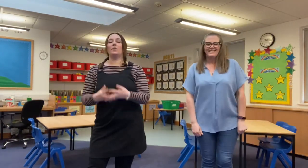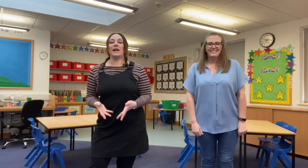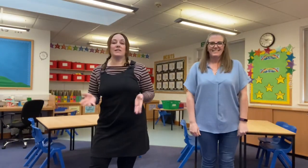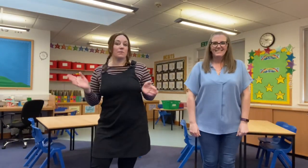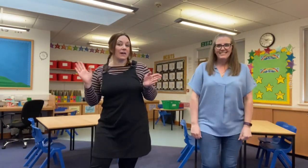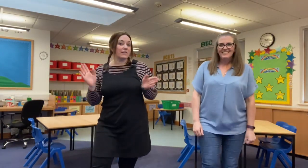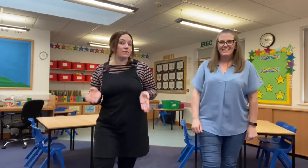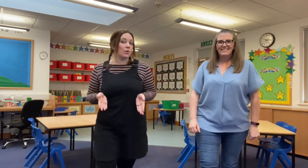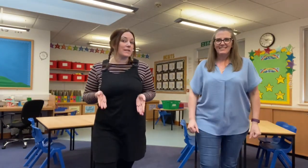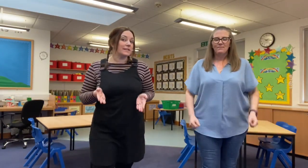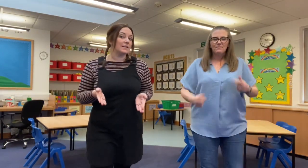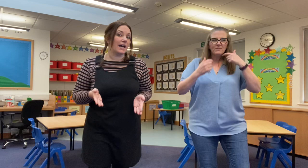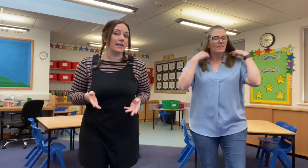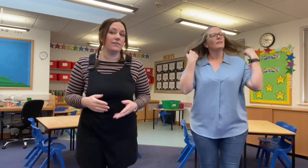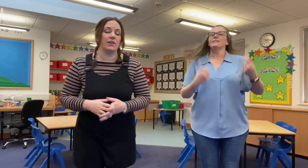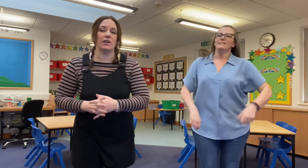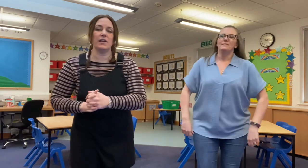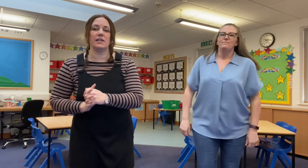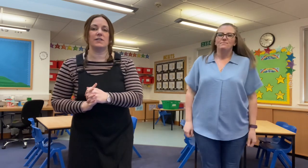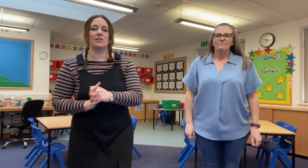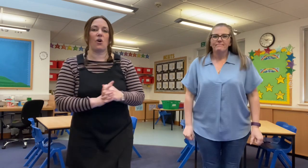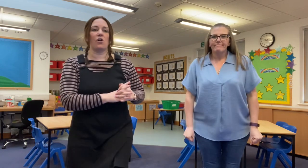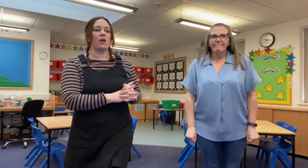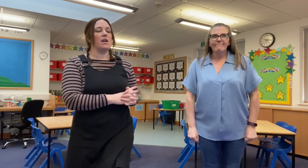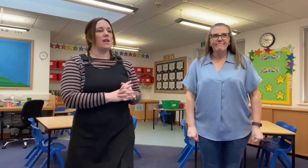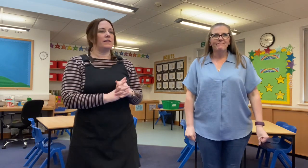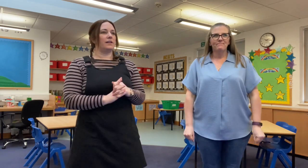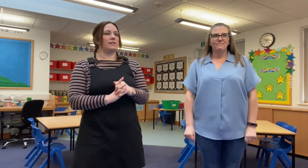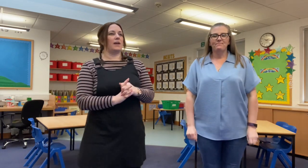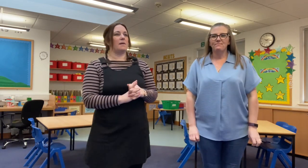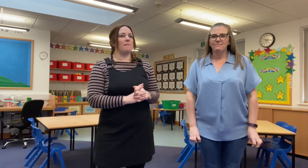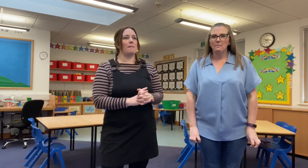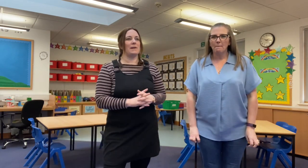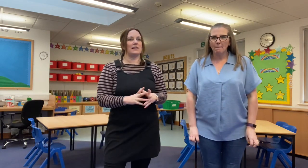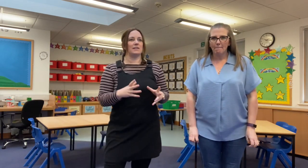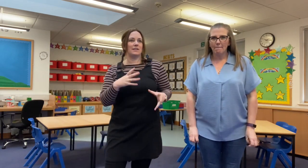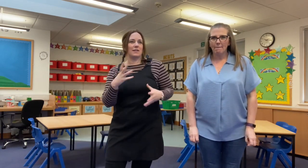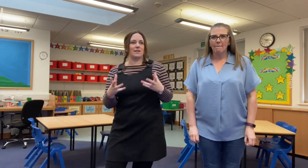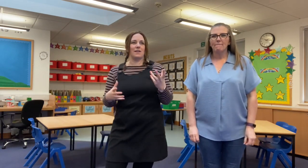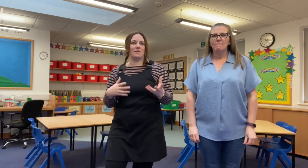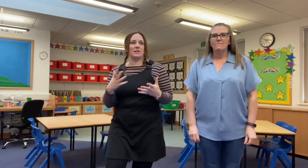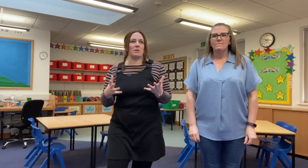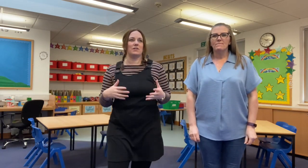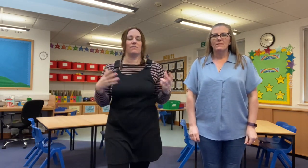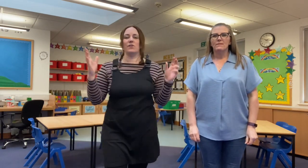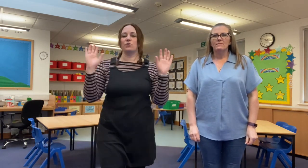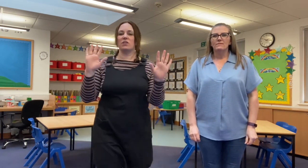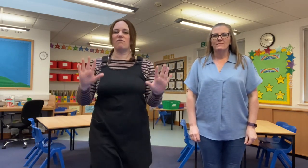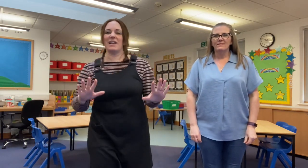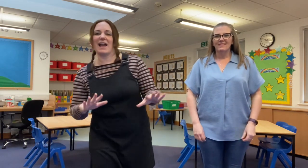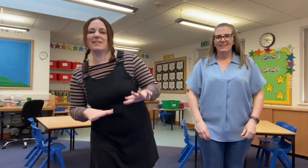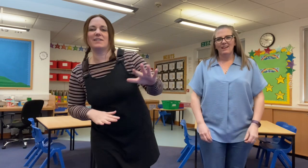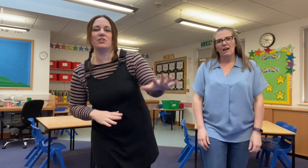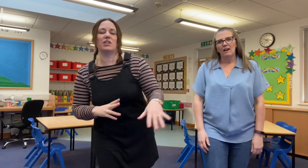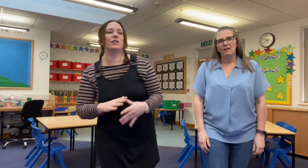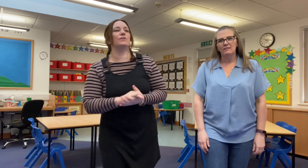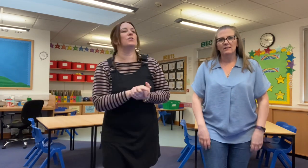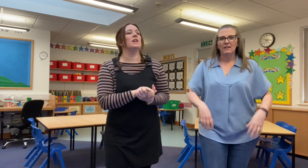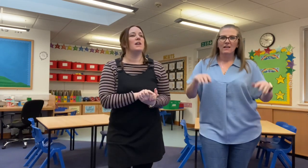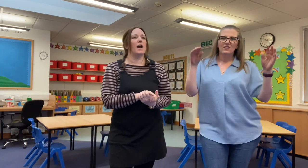Okay, so we've had a request today for a song that makes this person feel just relaxed and chilled.